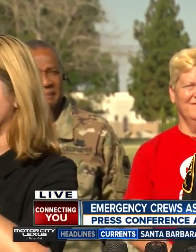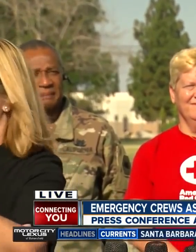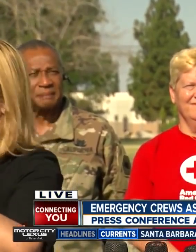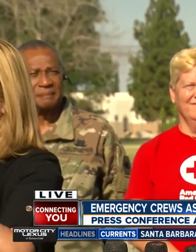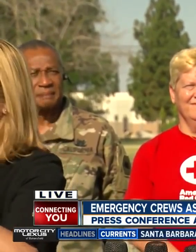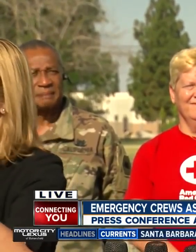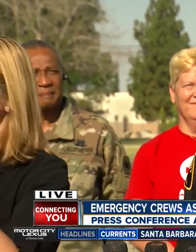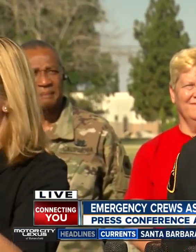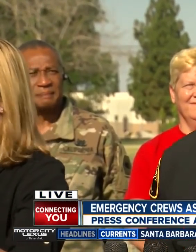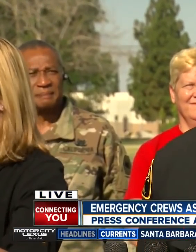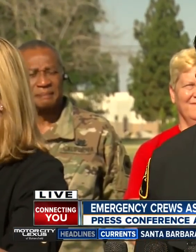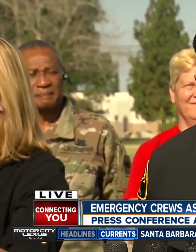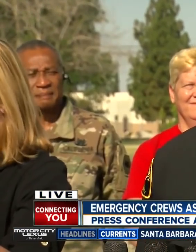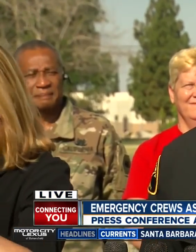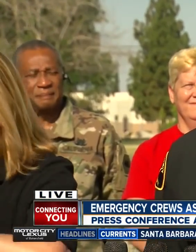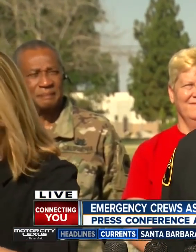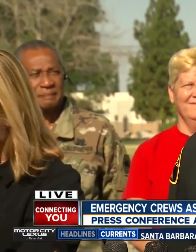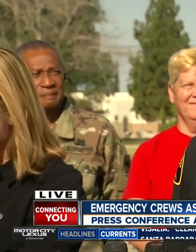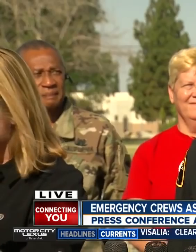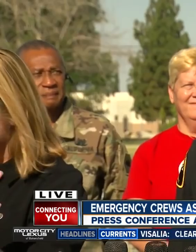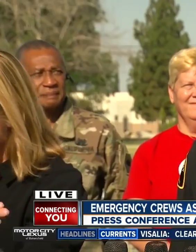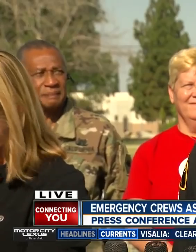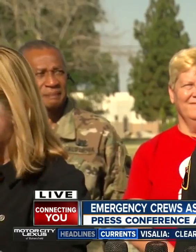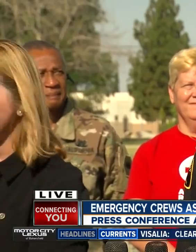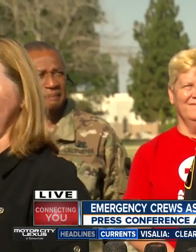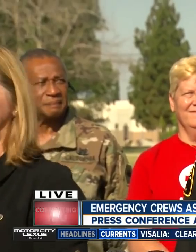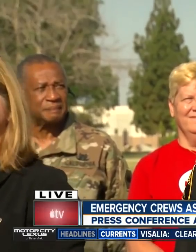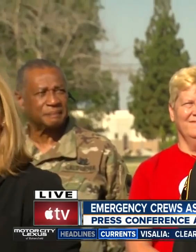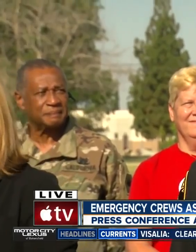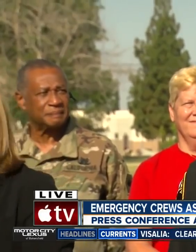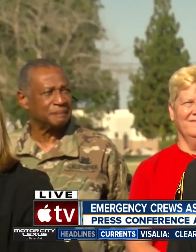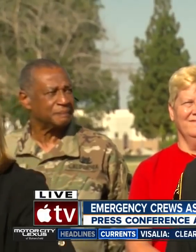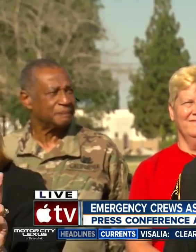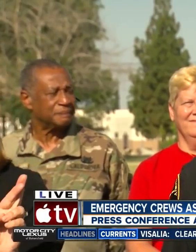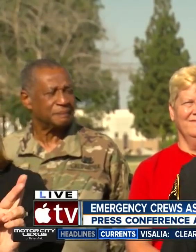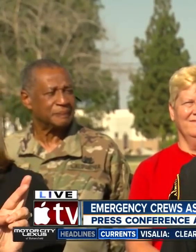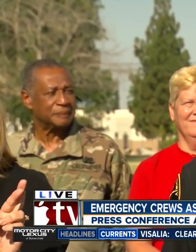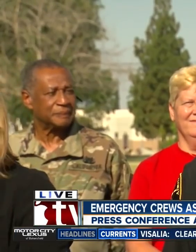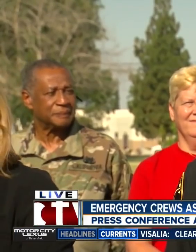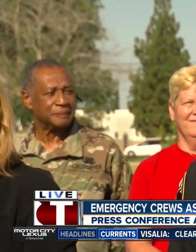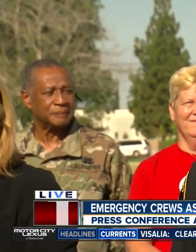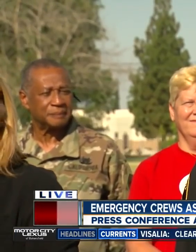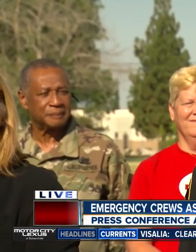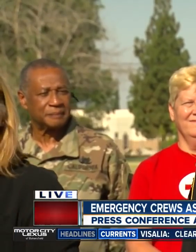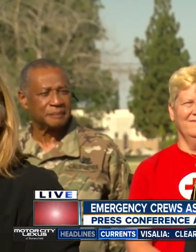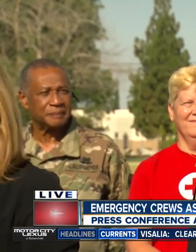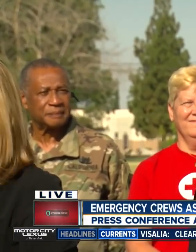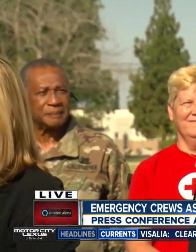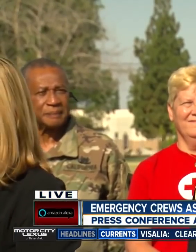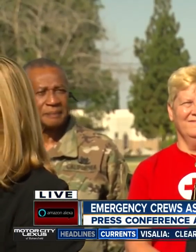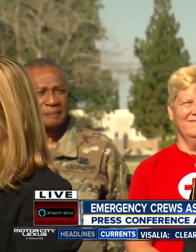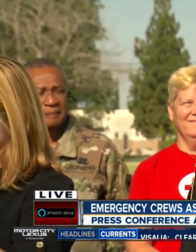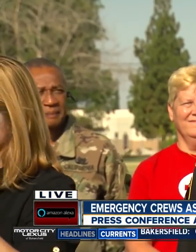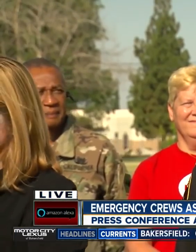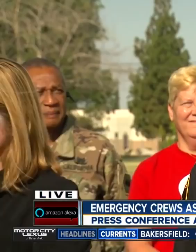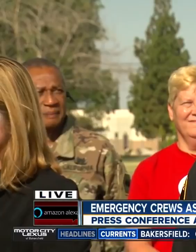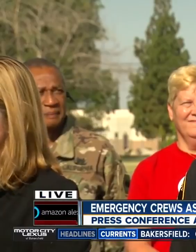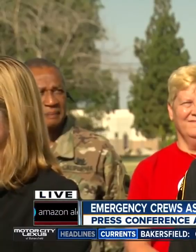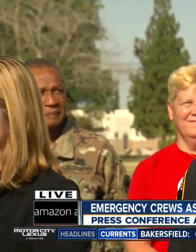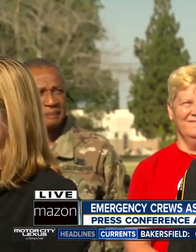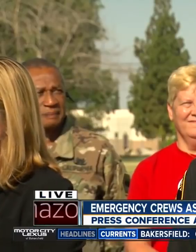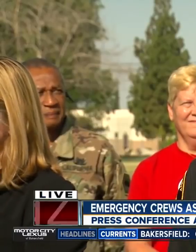Yes, we are. We will be, you know, we have multiple resources. You know, this mutual aid system is not just